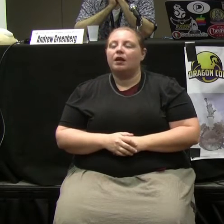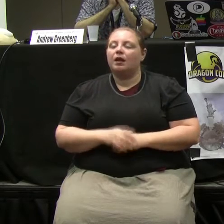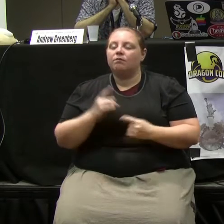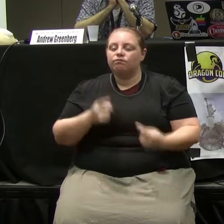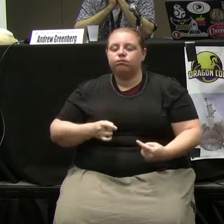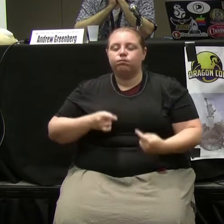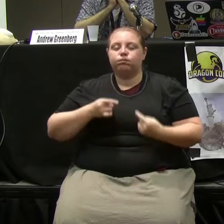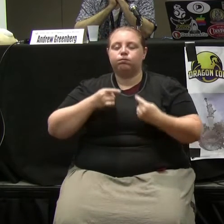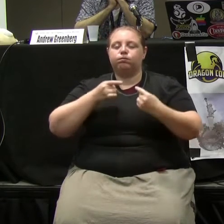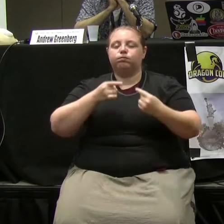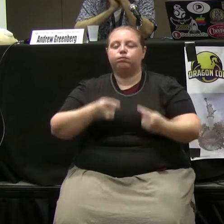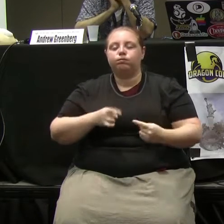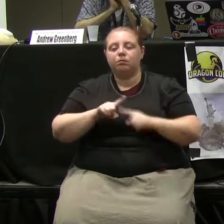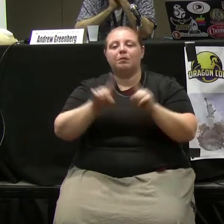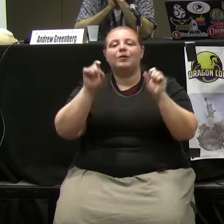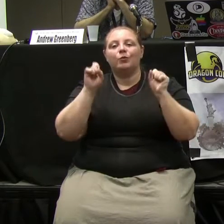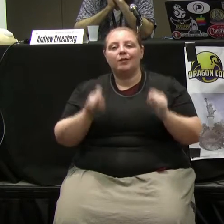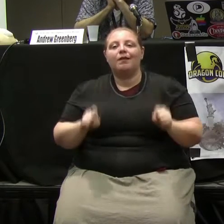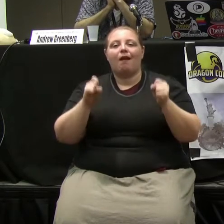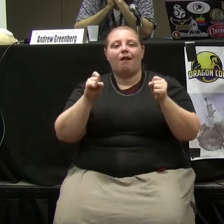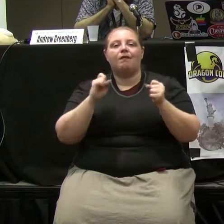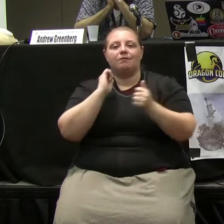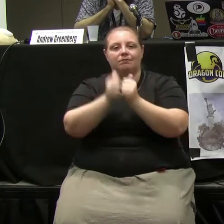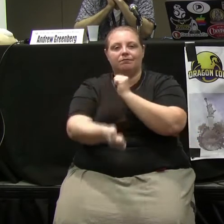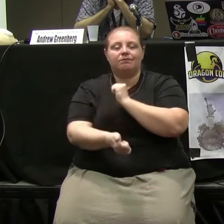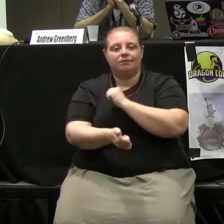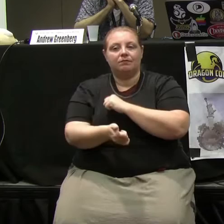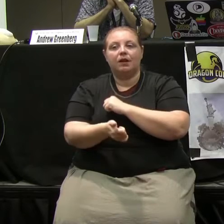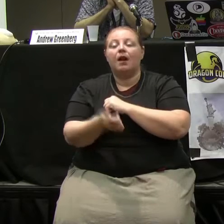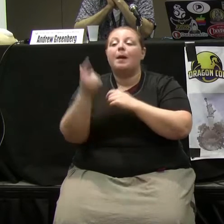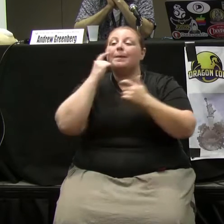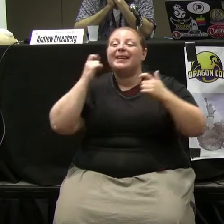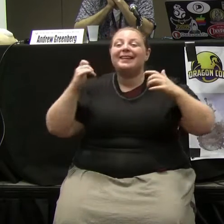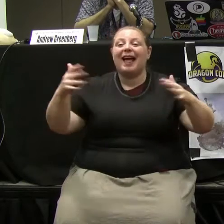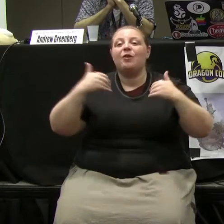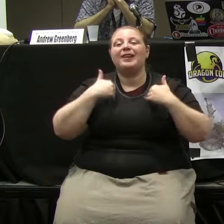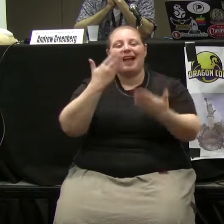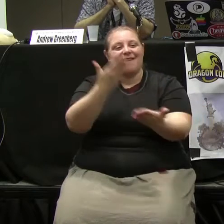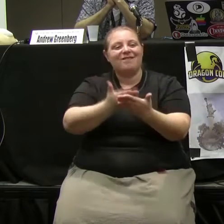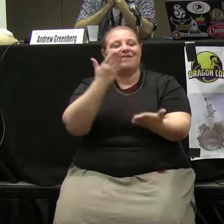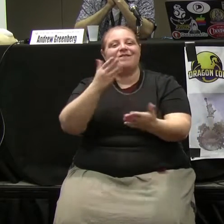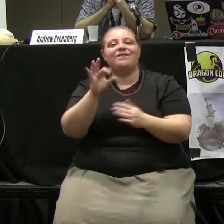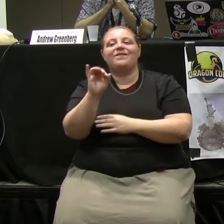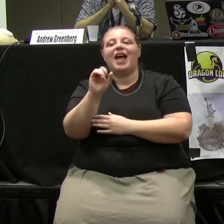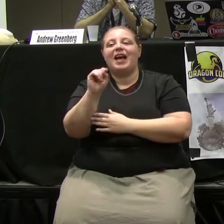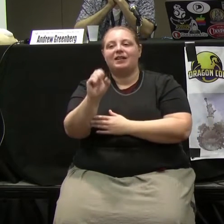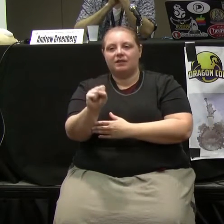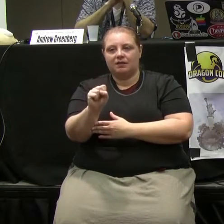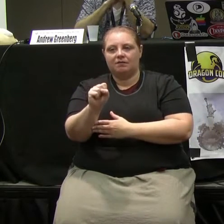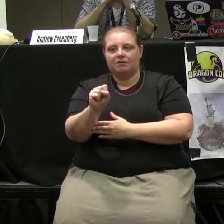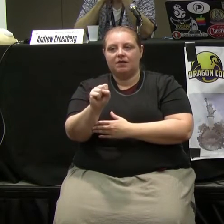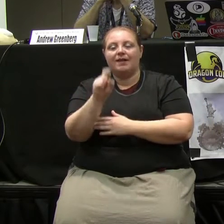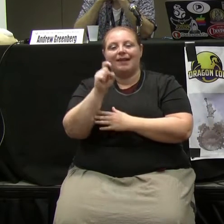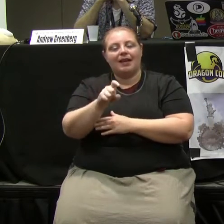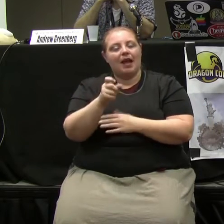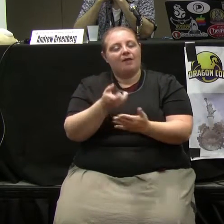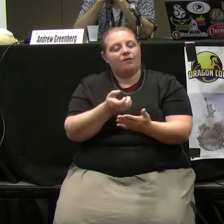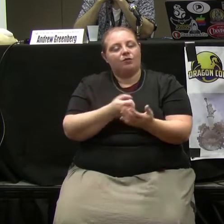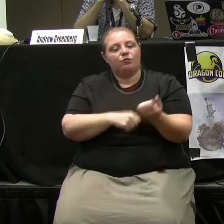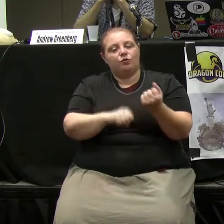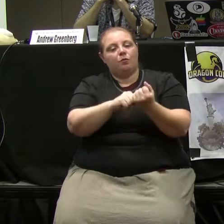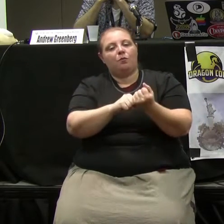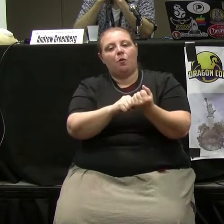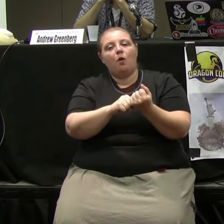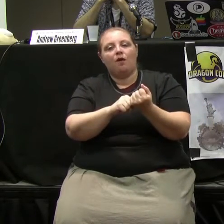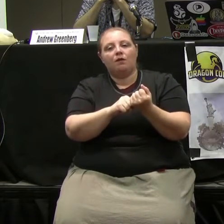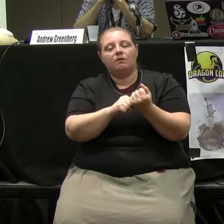overcome, and I've seen it overcome. Be loud, have facts. They have to justify these votes again. They can't justify and say, I got a